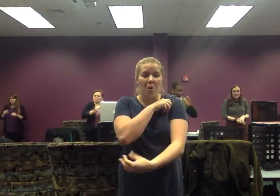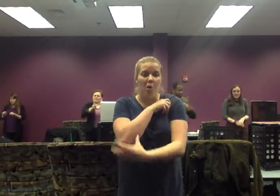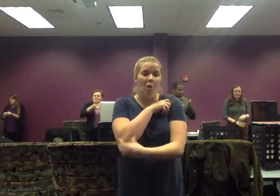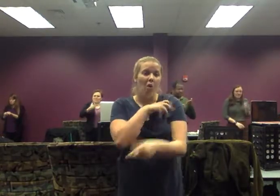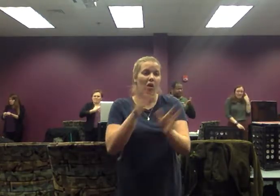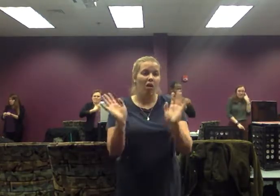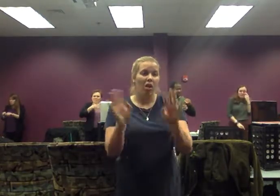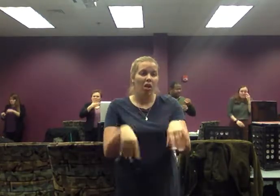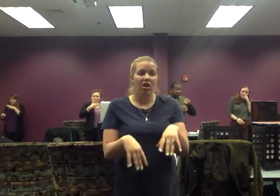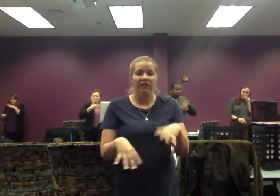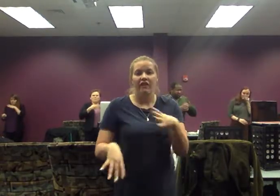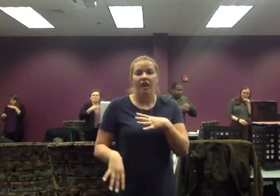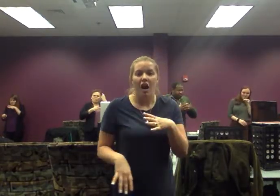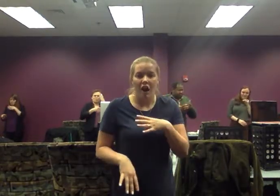that thought it was a disgrace.